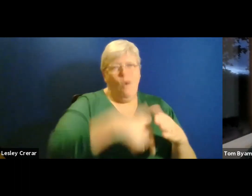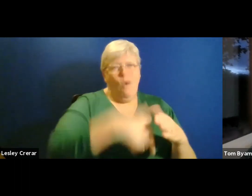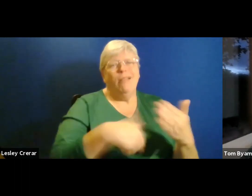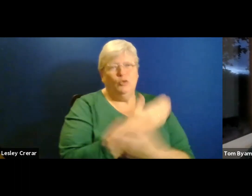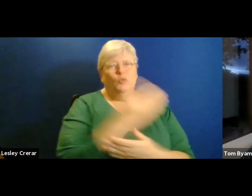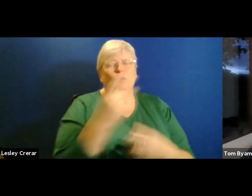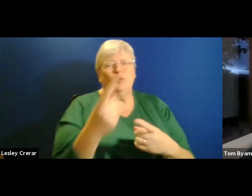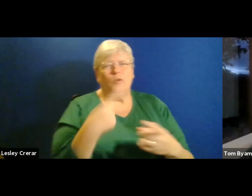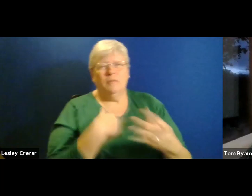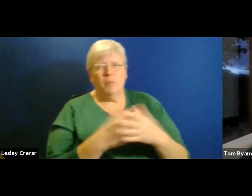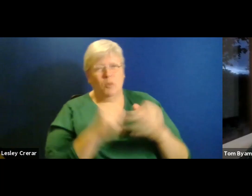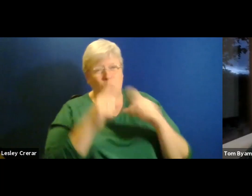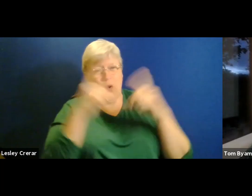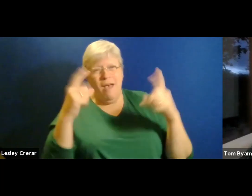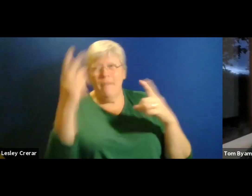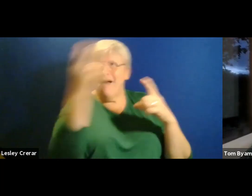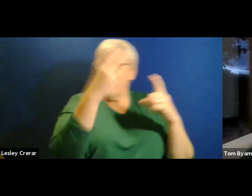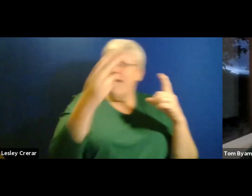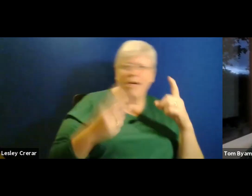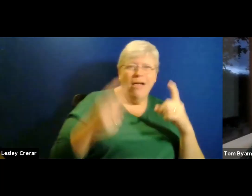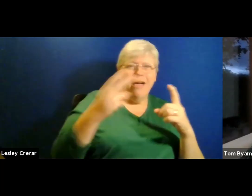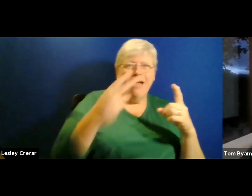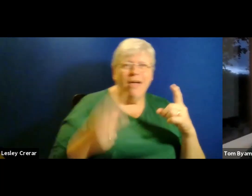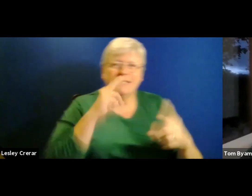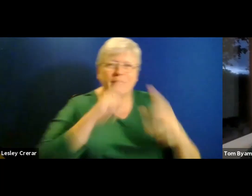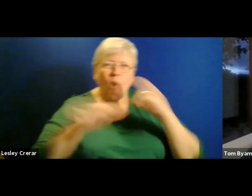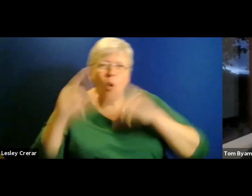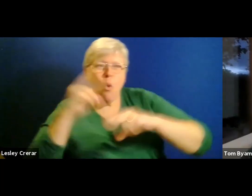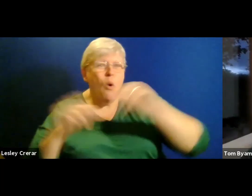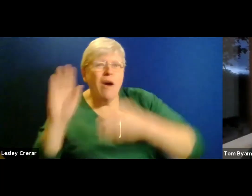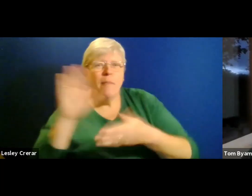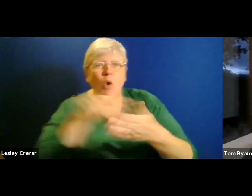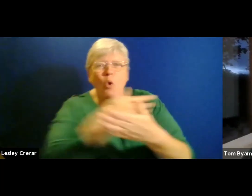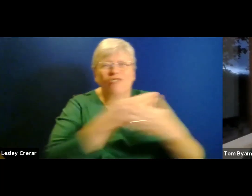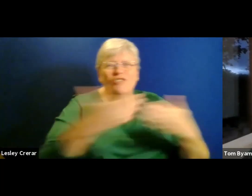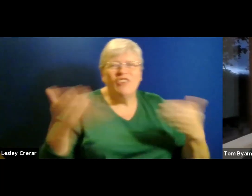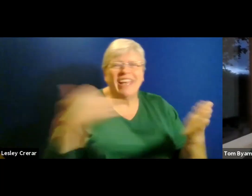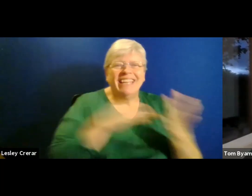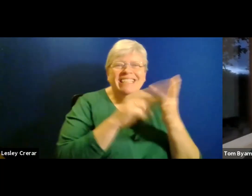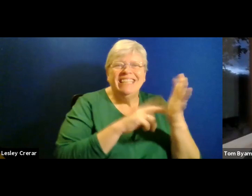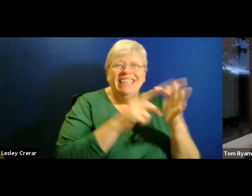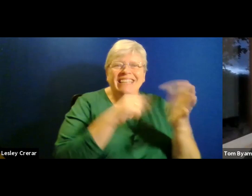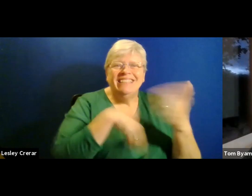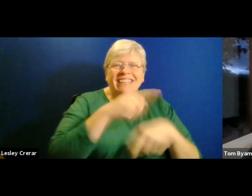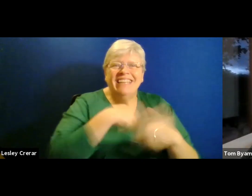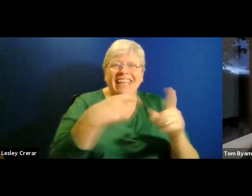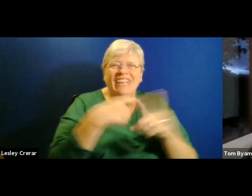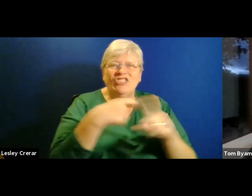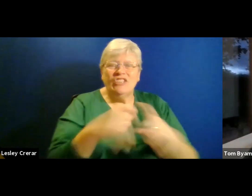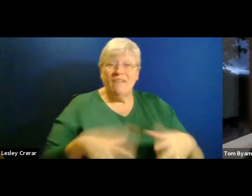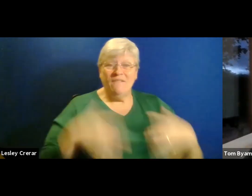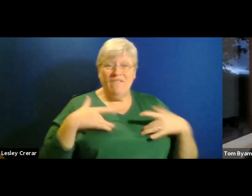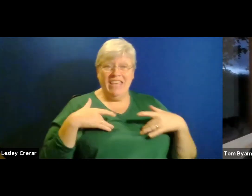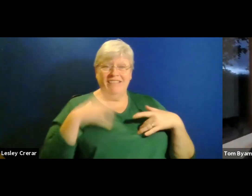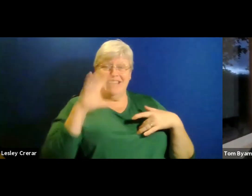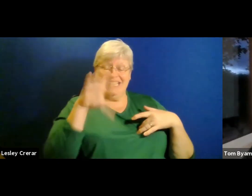find it smeared on our walls and spoken word in our pubs and poetry zines in our kitchens. Can you feel it? The city's